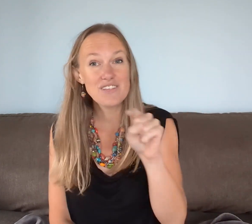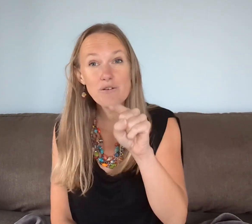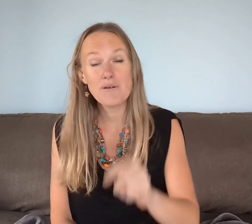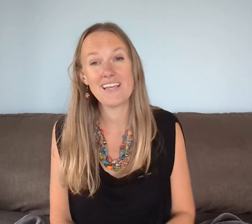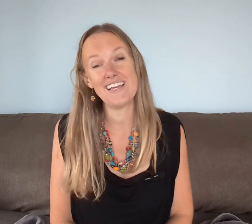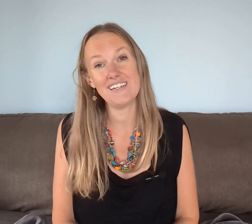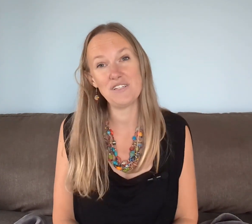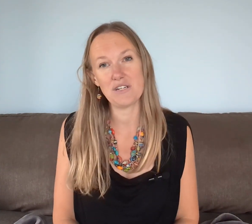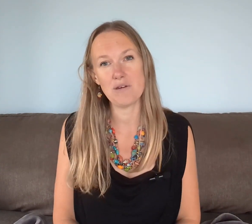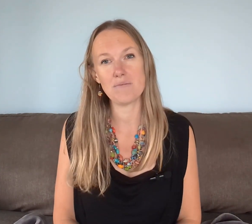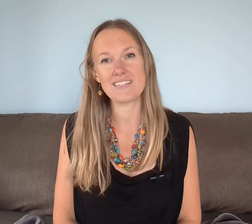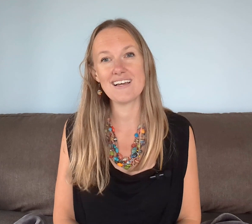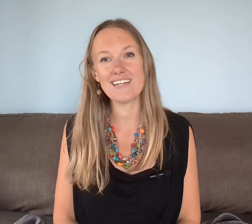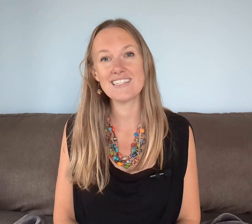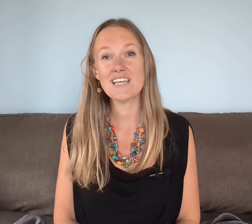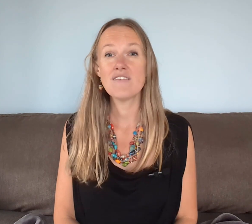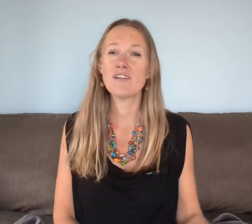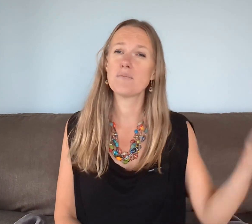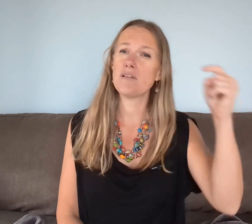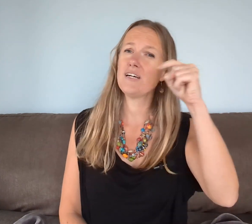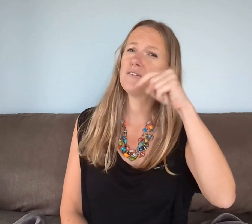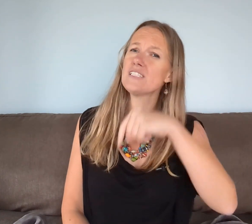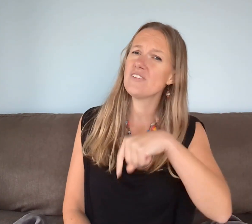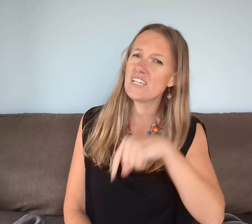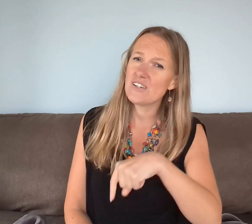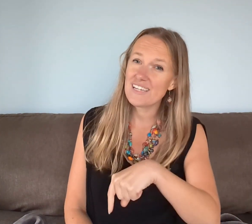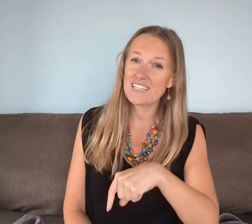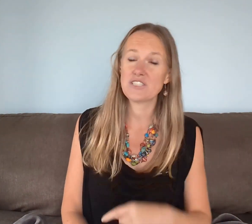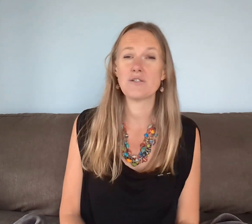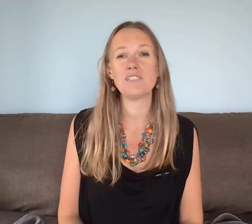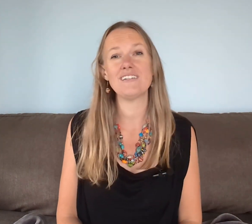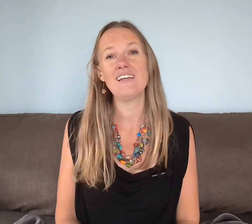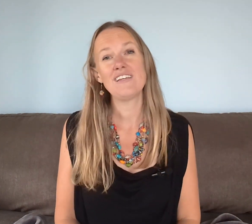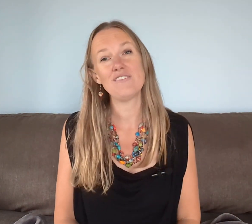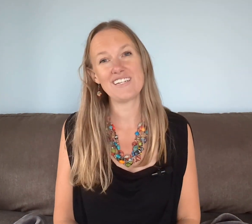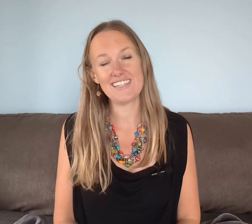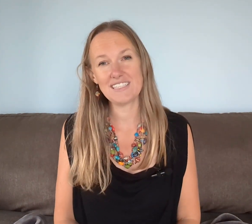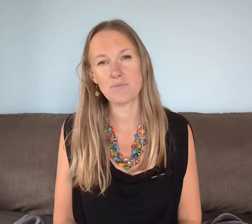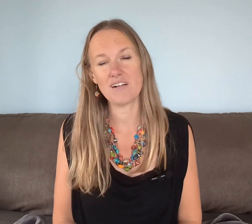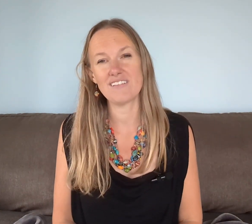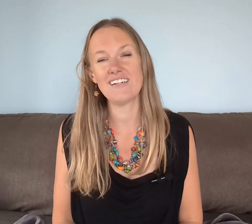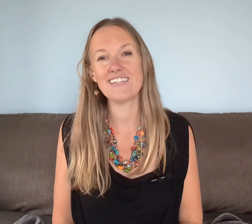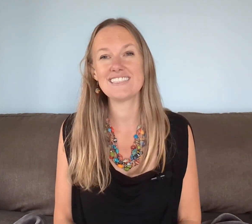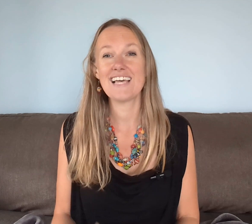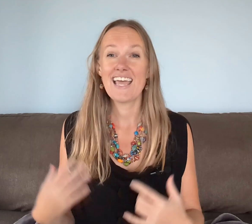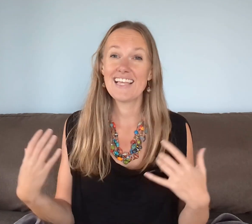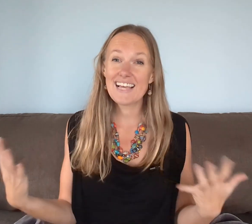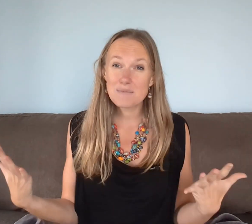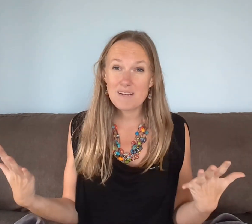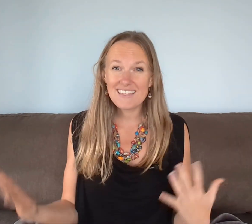you are right-handed, you're going to mirror my signs. If you look below this video in the description, you'll find a link to print off the lyrics. And last but not